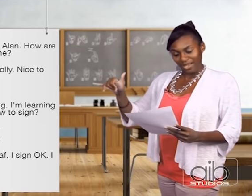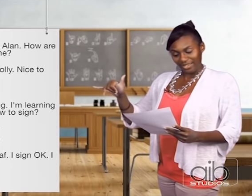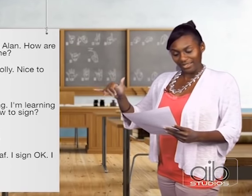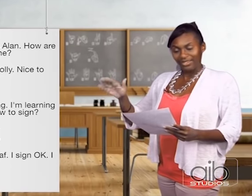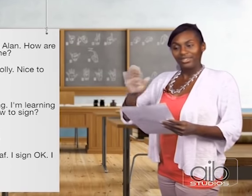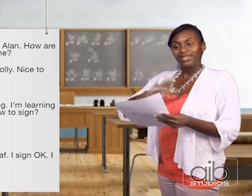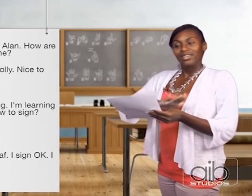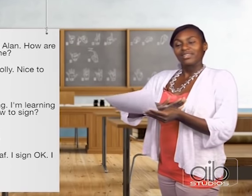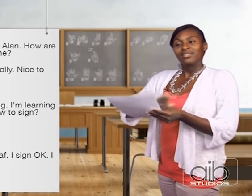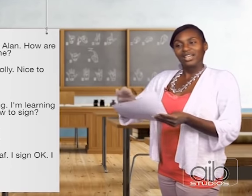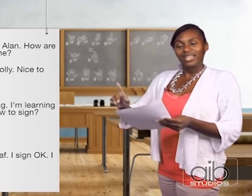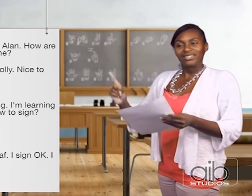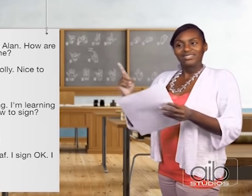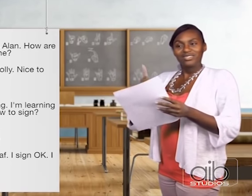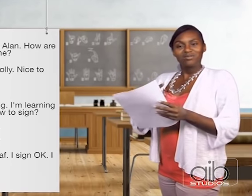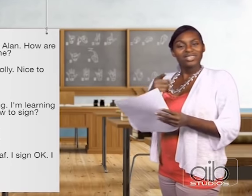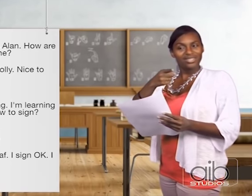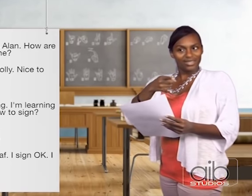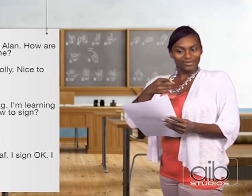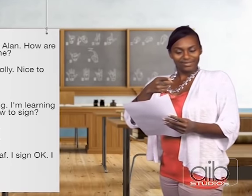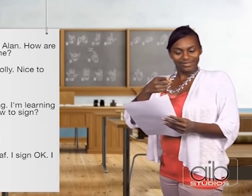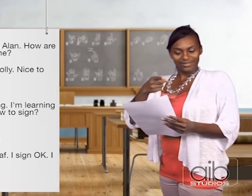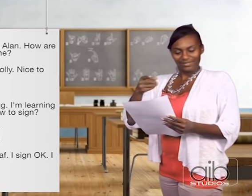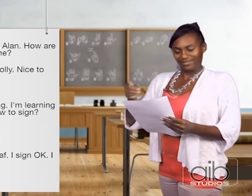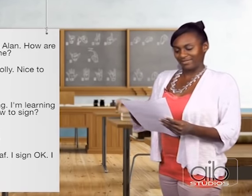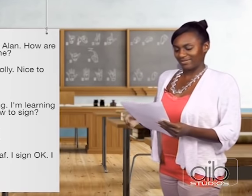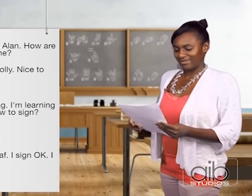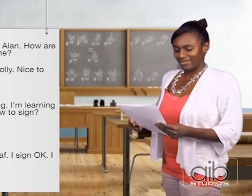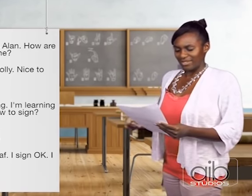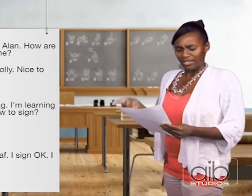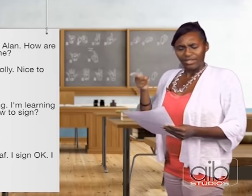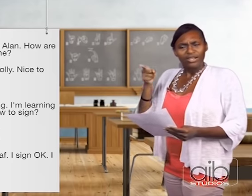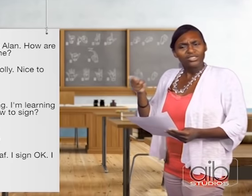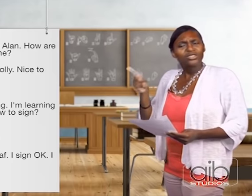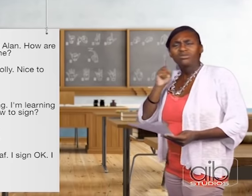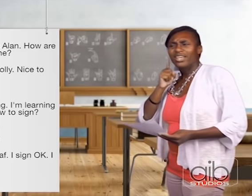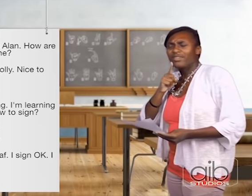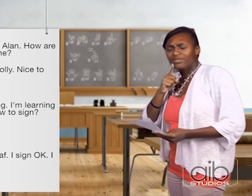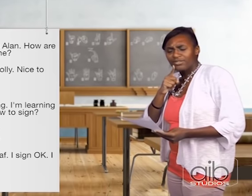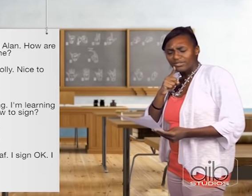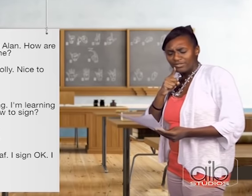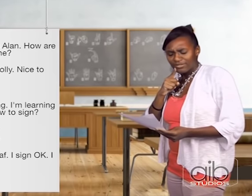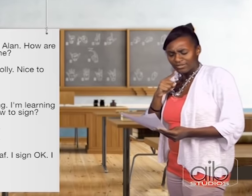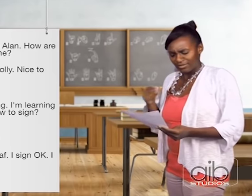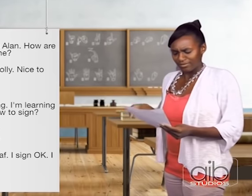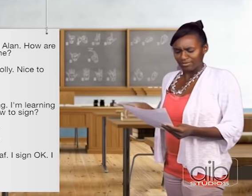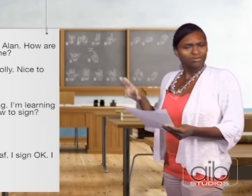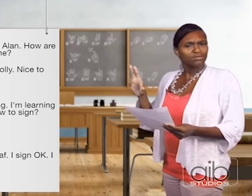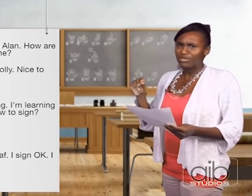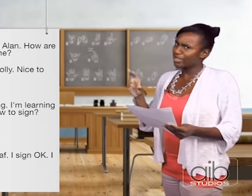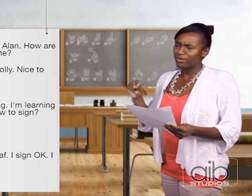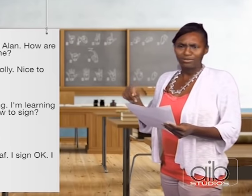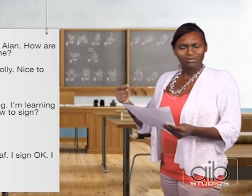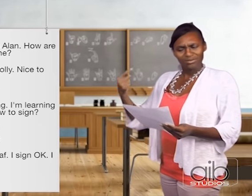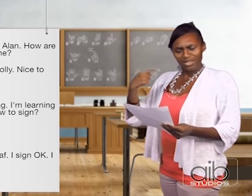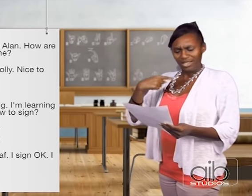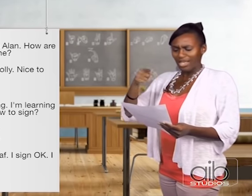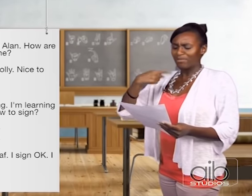Holly. Nice to meet you. Are you deaf? No, I'm